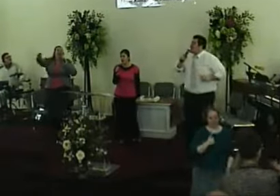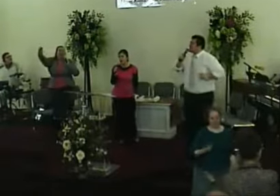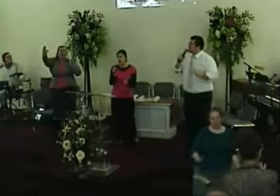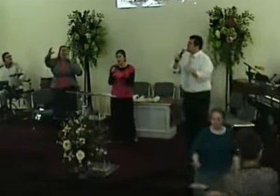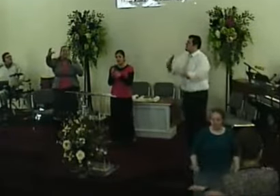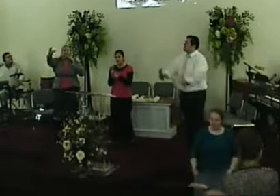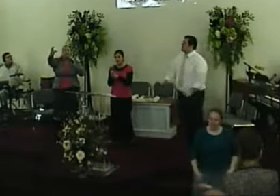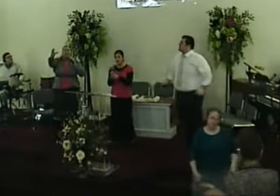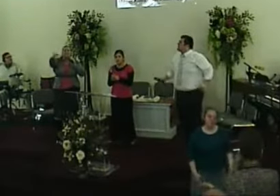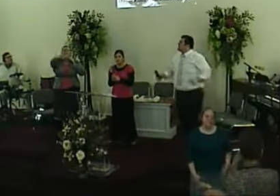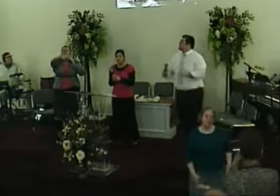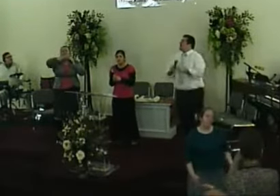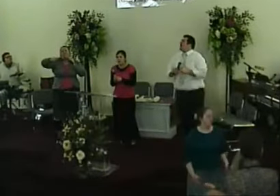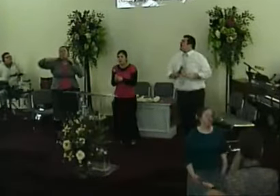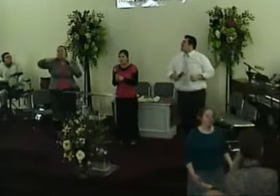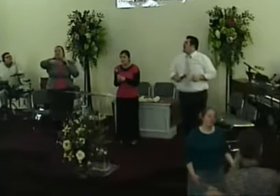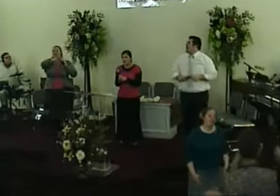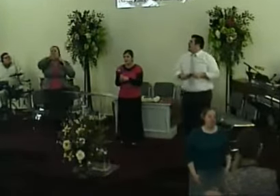against?